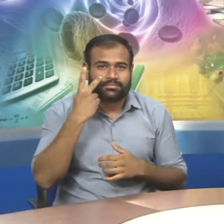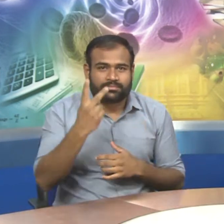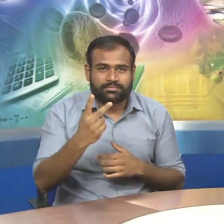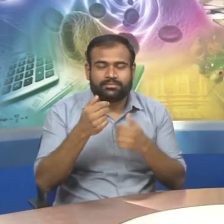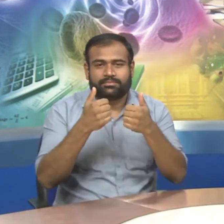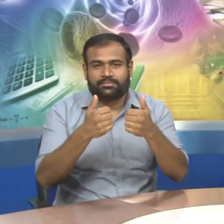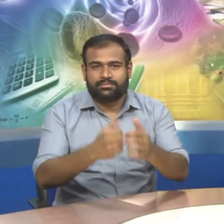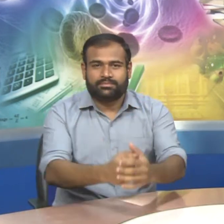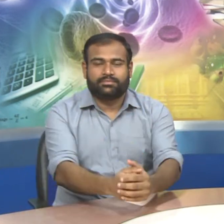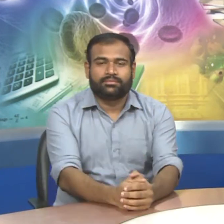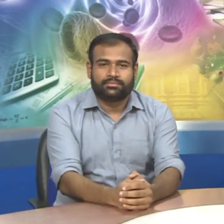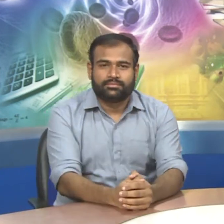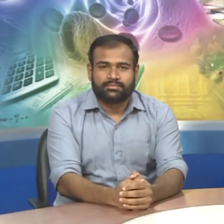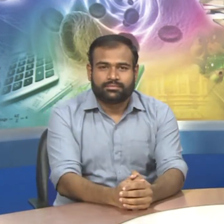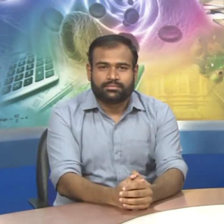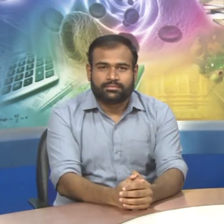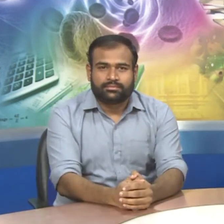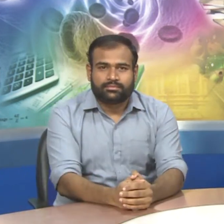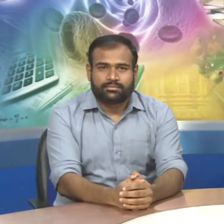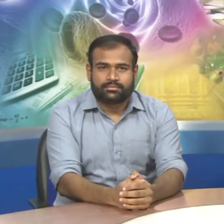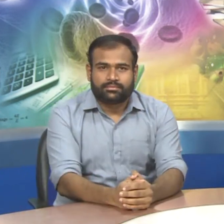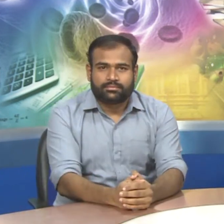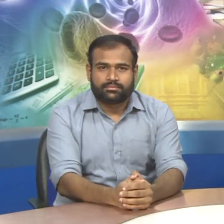I hope you all will understand and like this lesson.